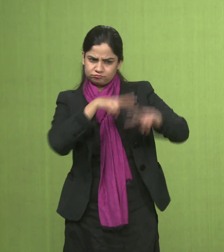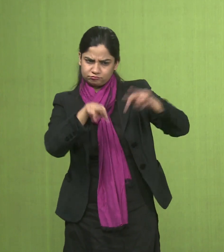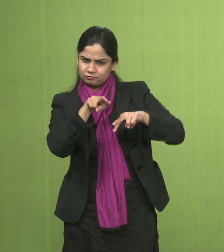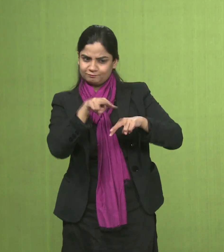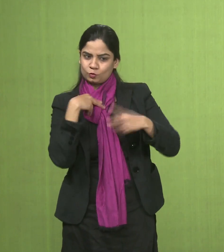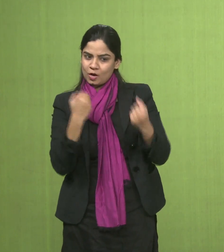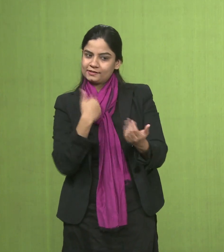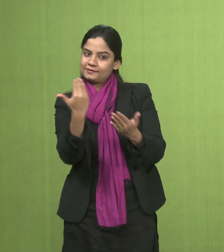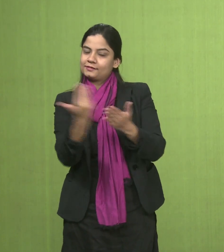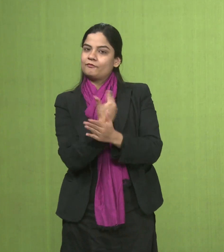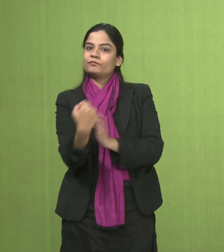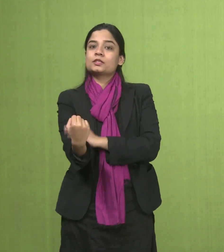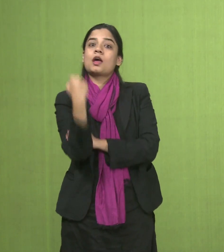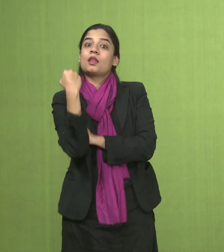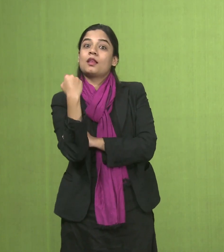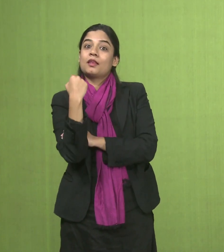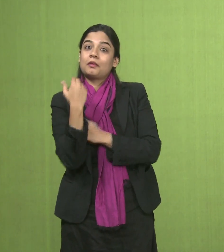Right to safety.